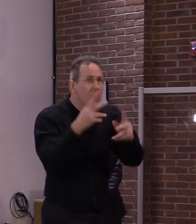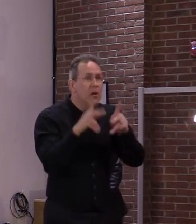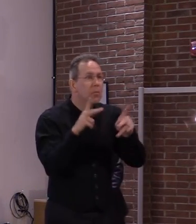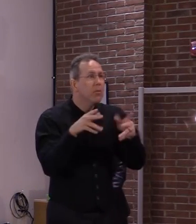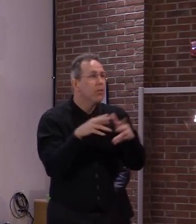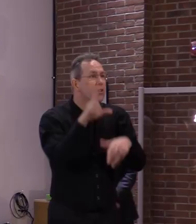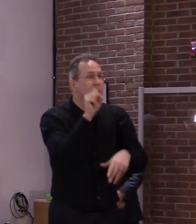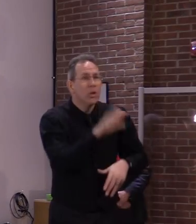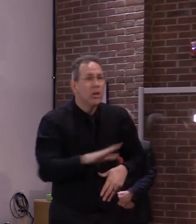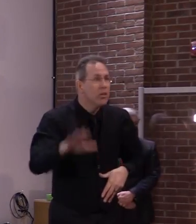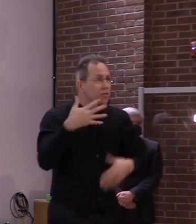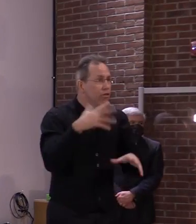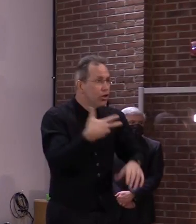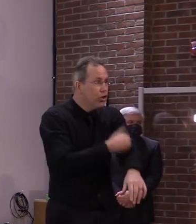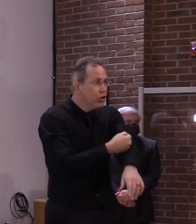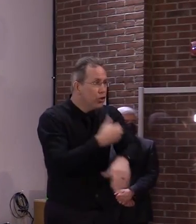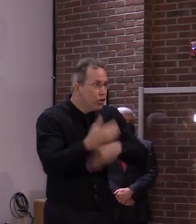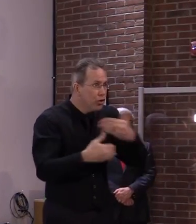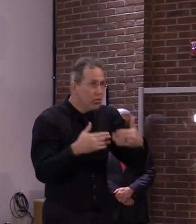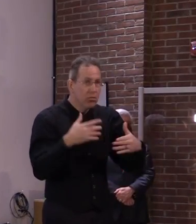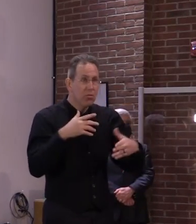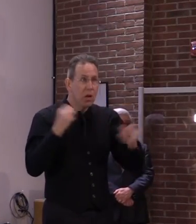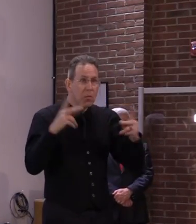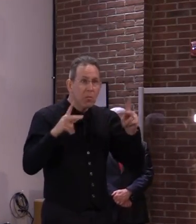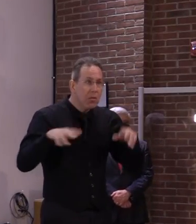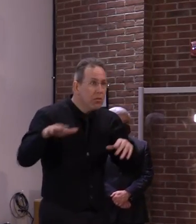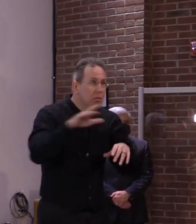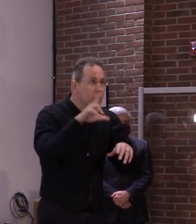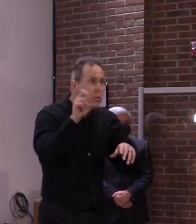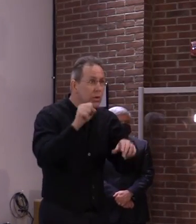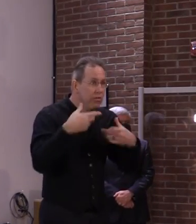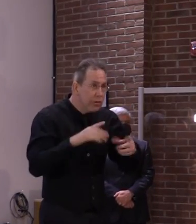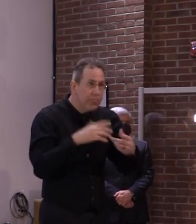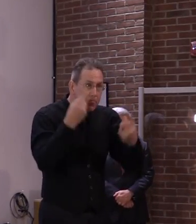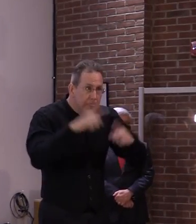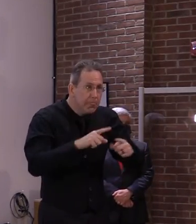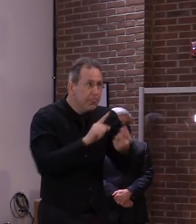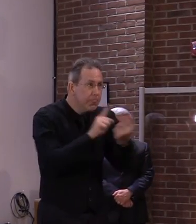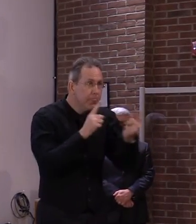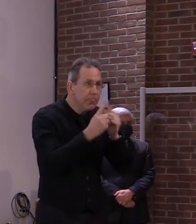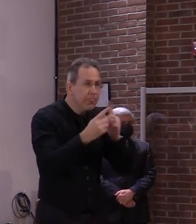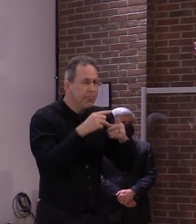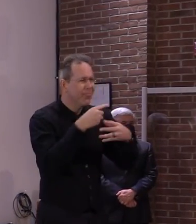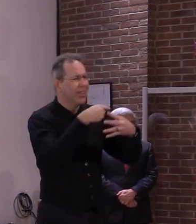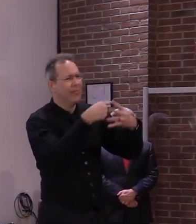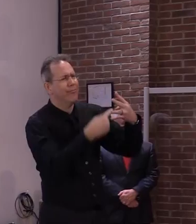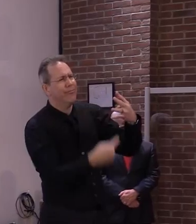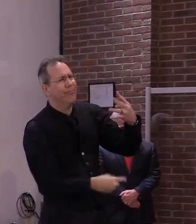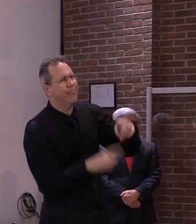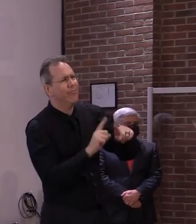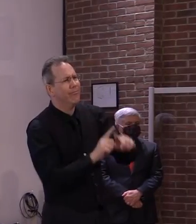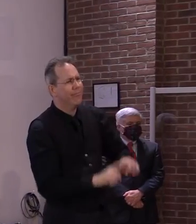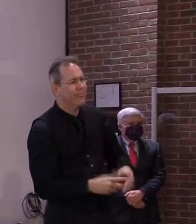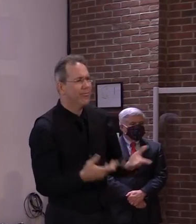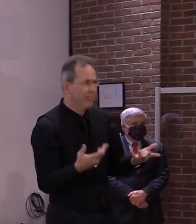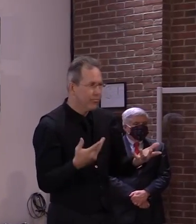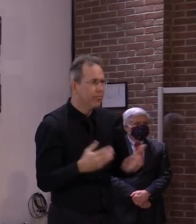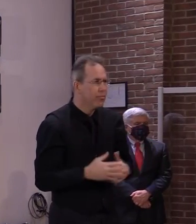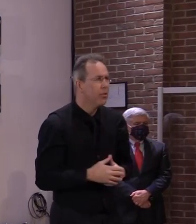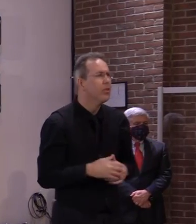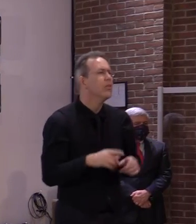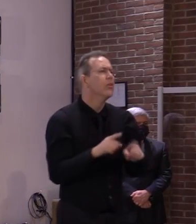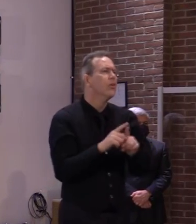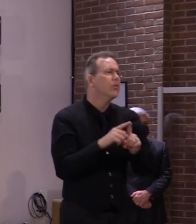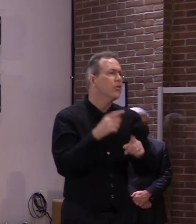approach to suppressing the virus, no matter what happens with vaccine. It depends on variants, and if variant strains become an